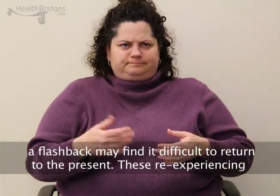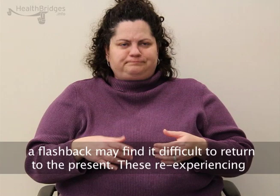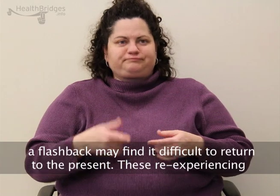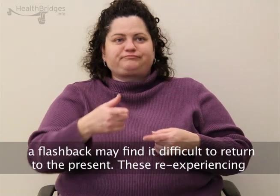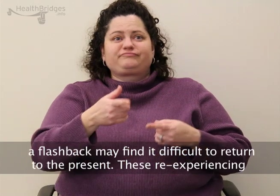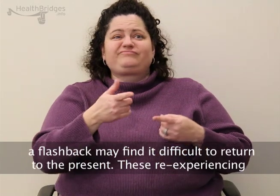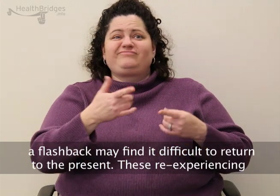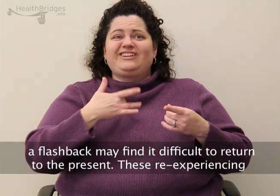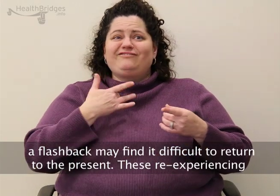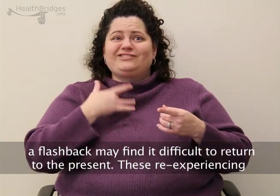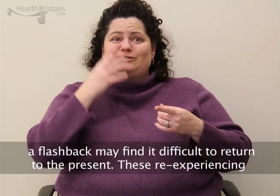present.